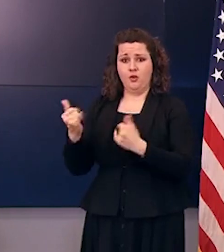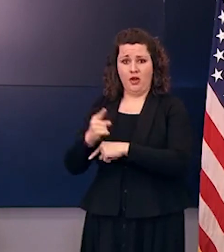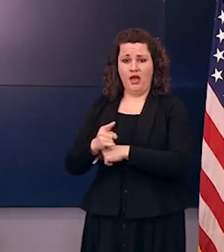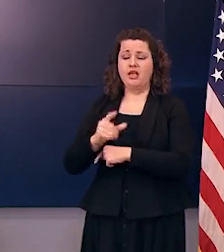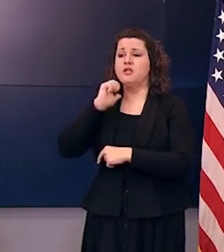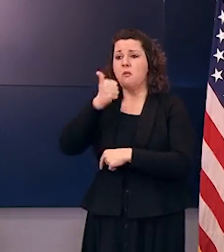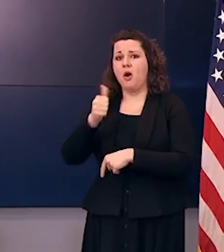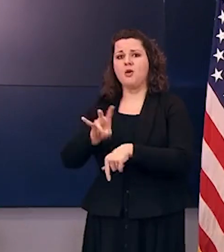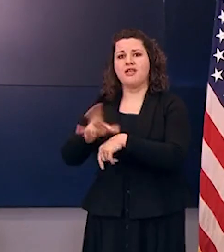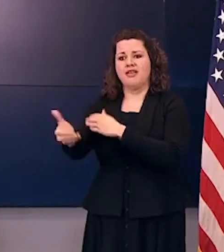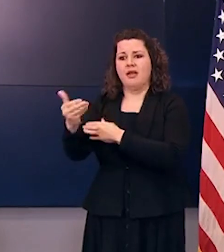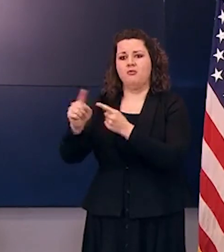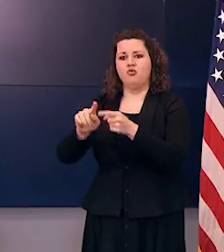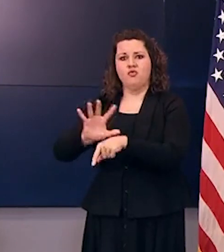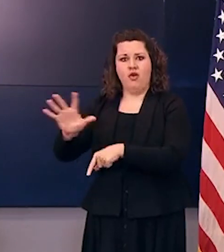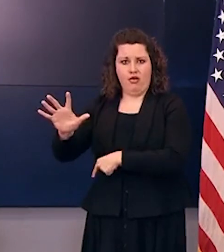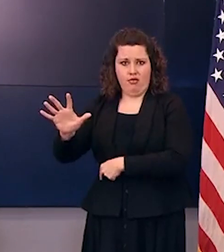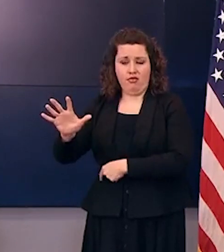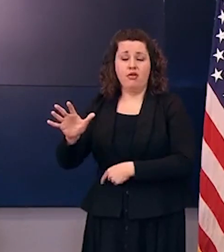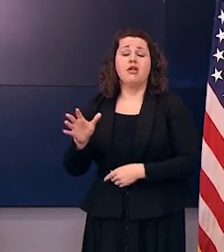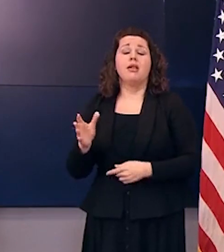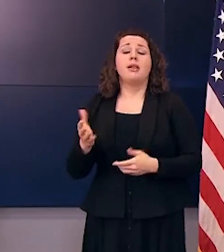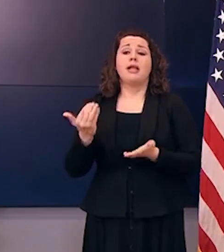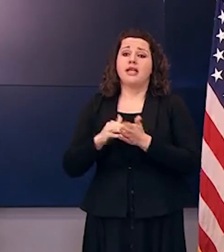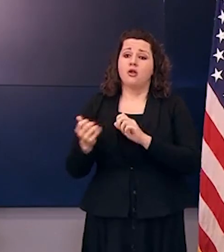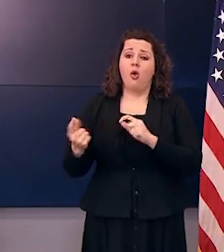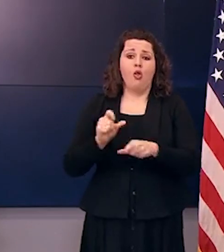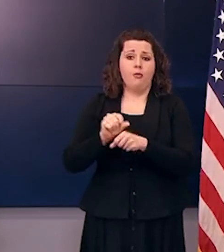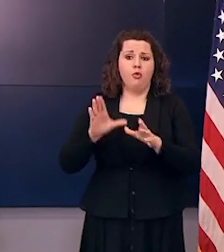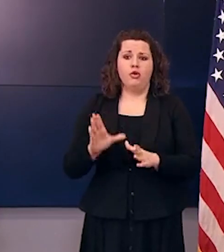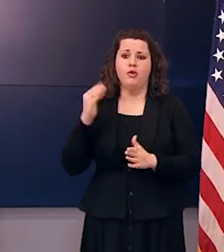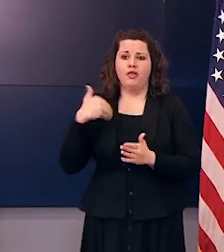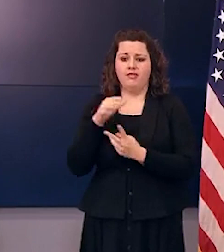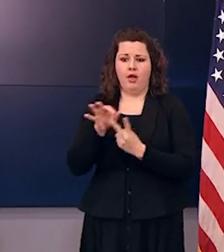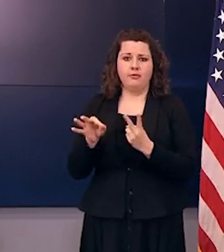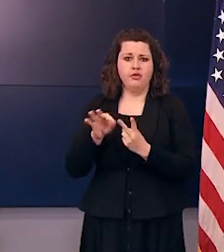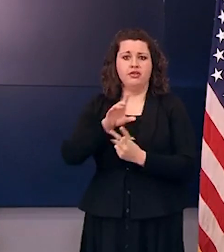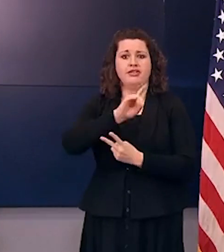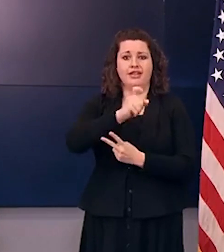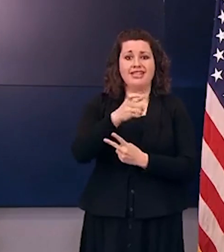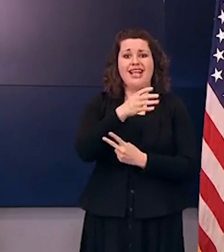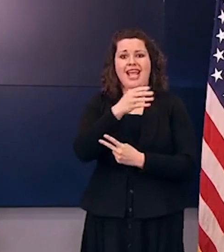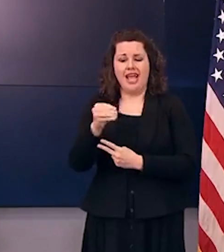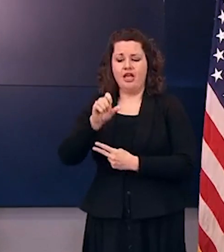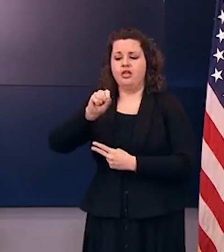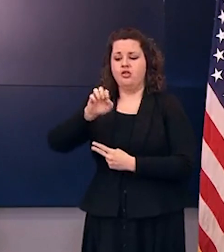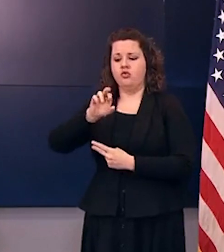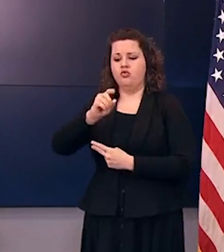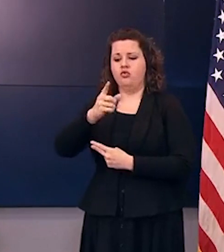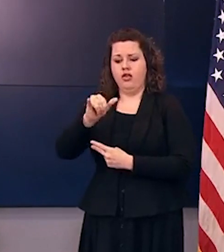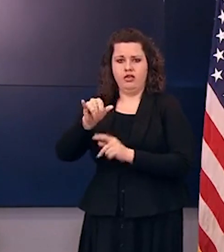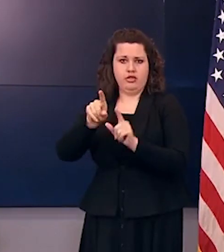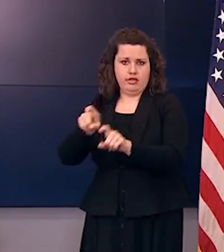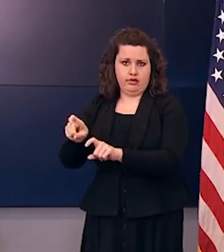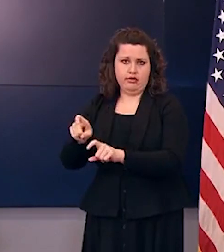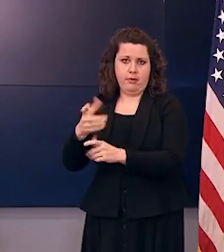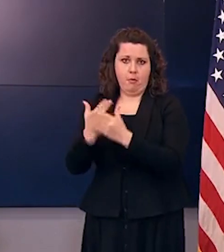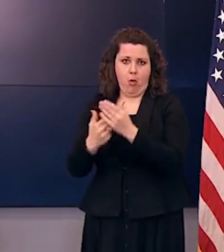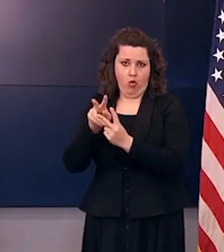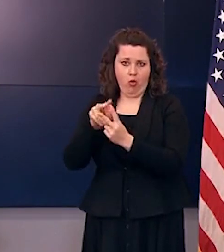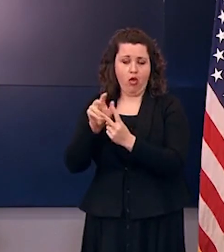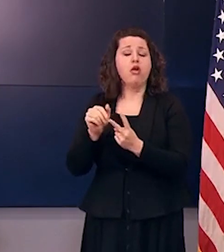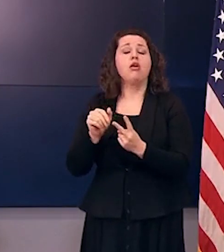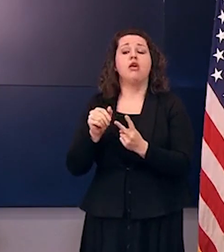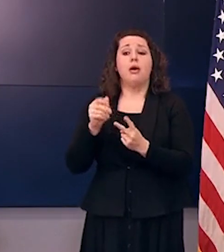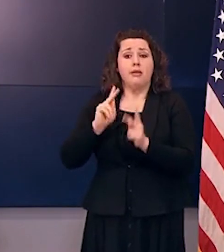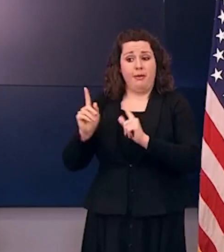until 5 p.m. Again, all employees will be given the option of diagnostic and/or serology testing. Those coming